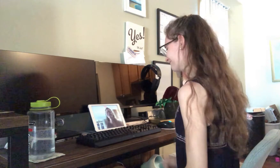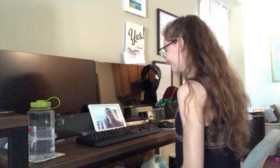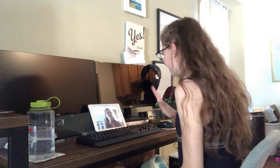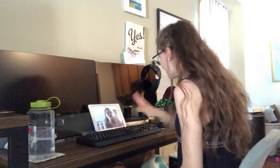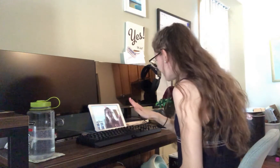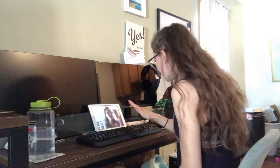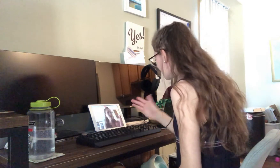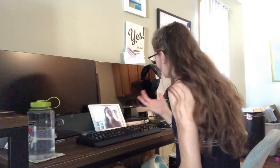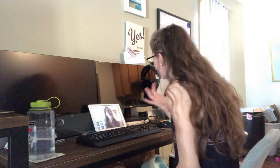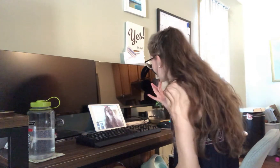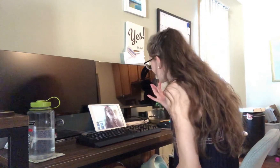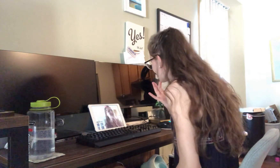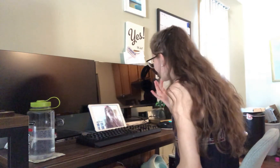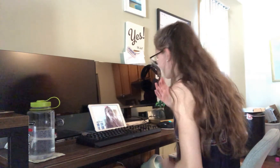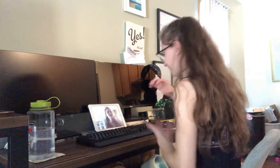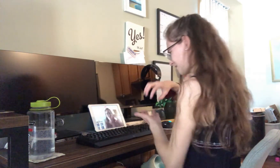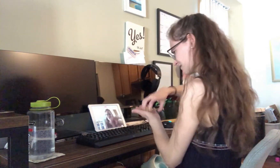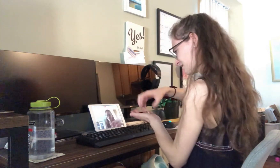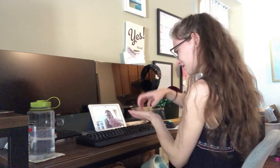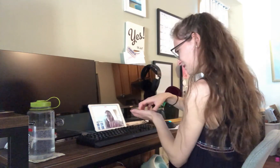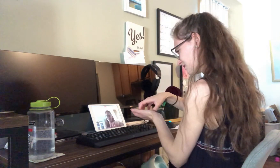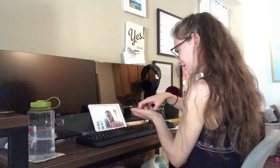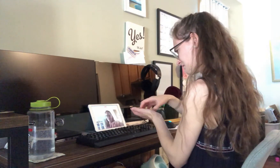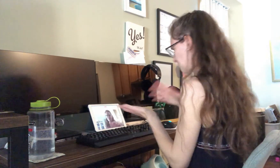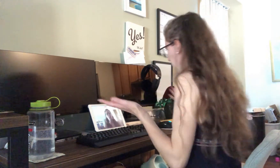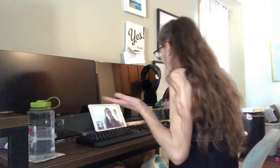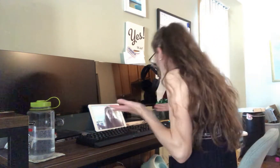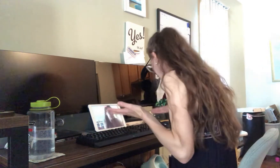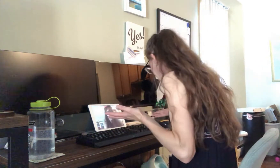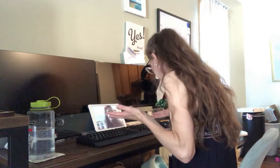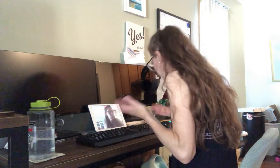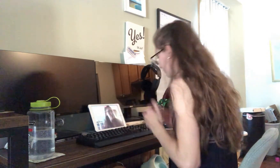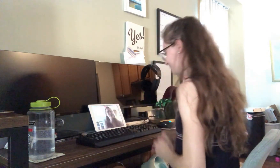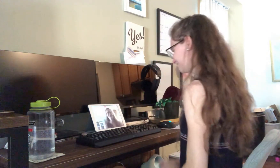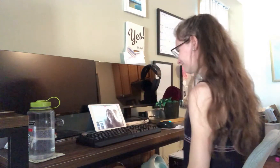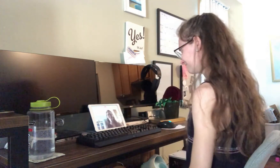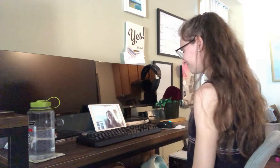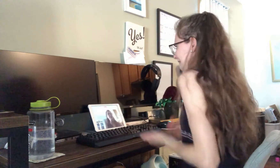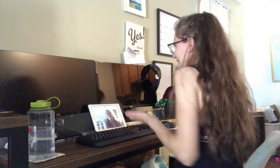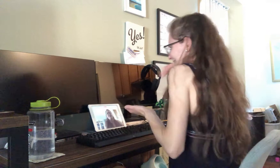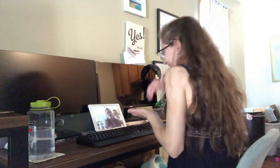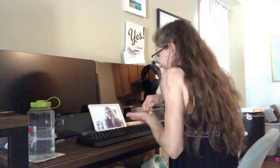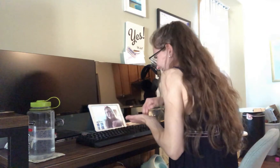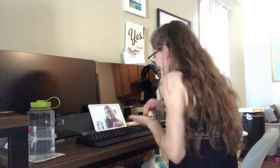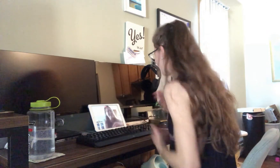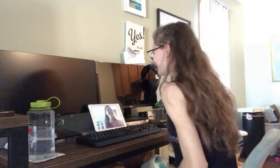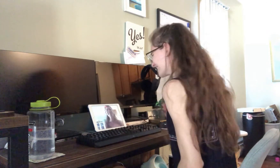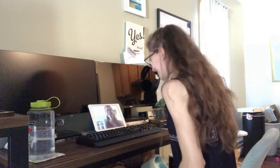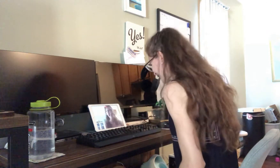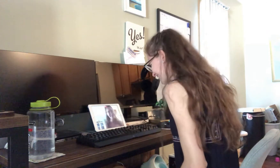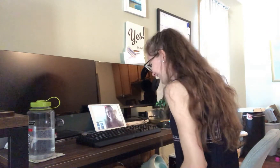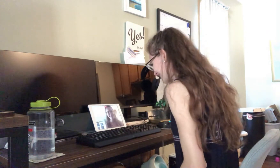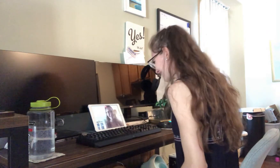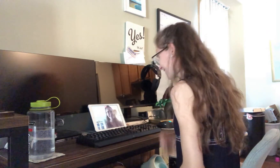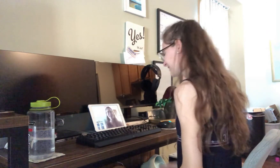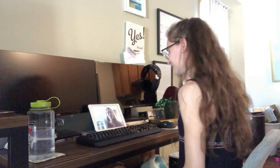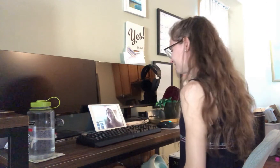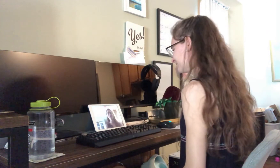is another way for you to be able to practice fingerspelling, practice other signs, practice expressions,